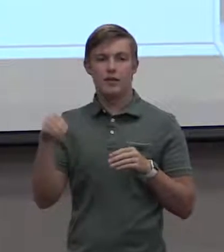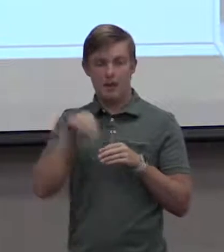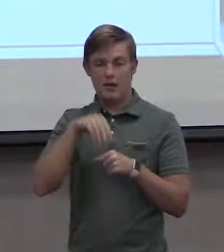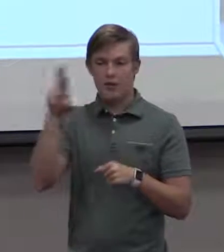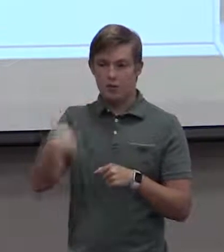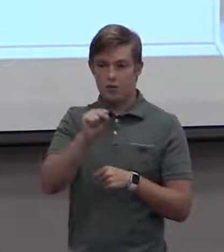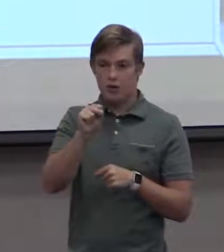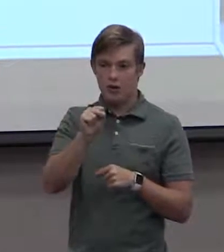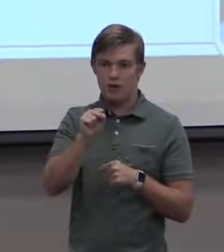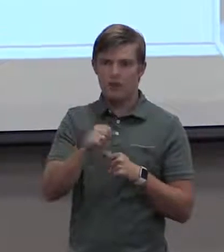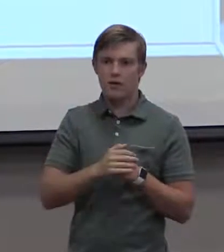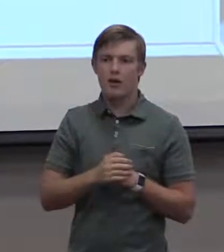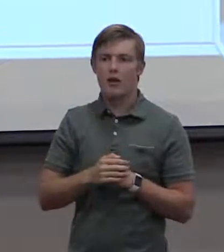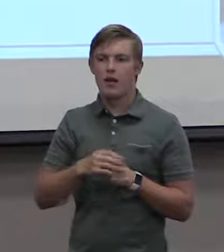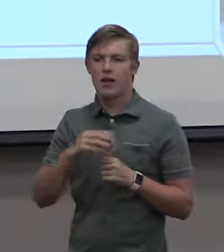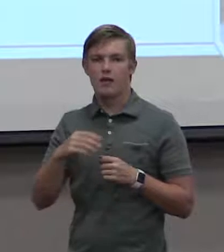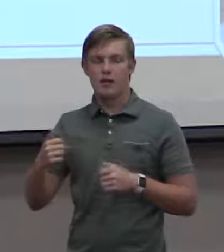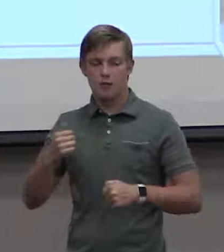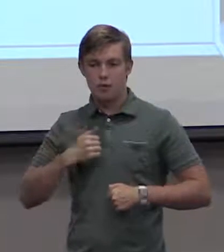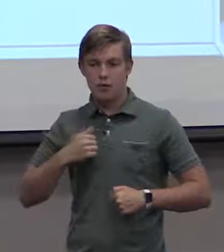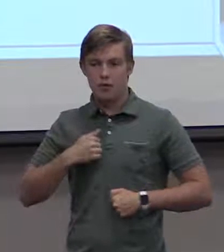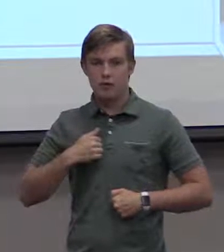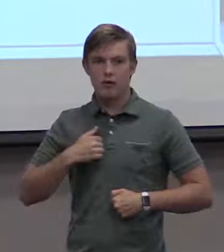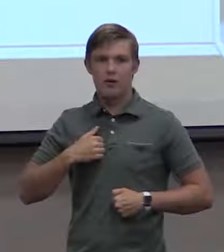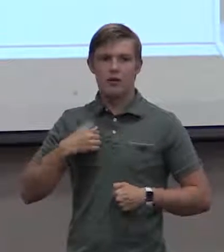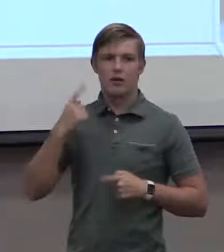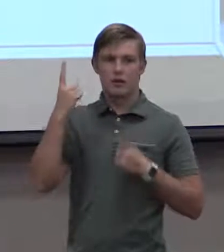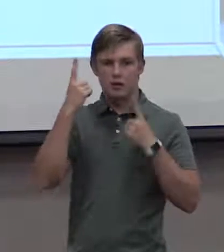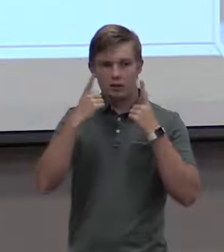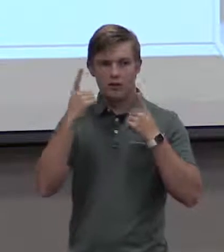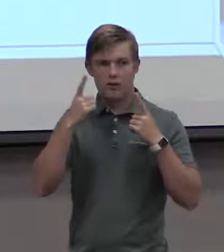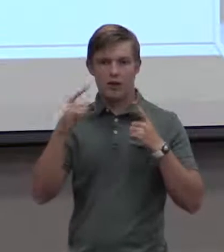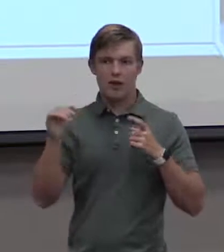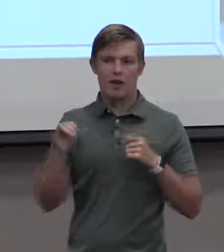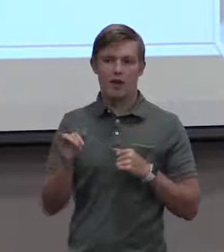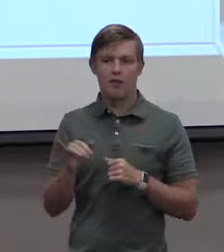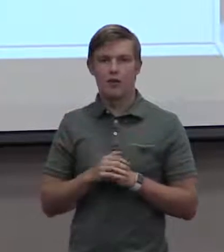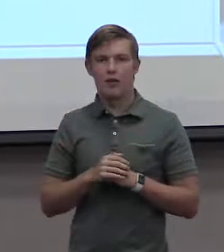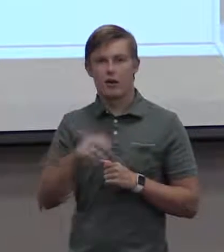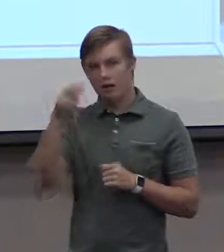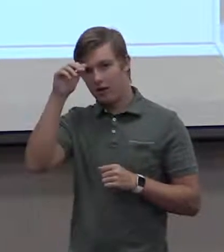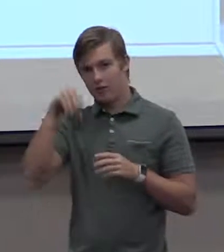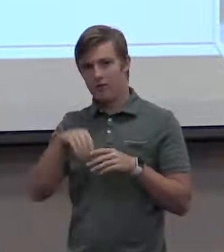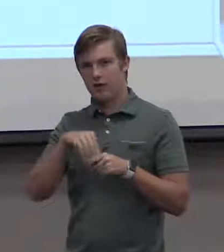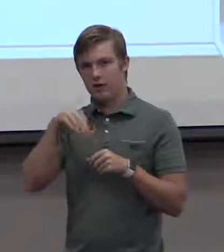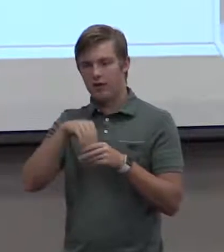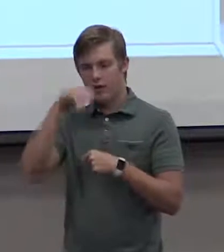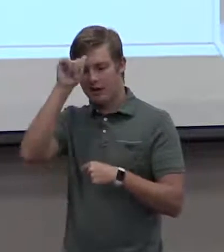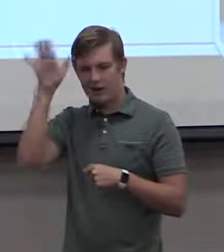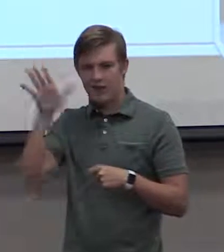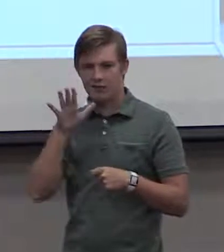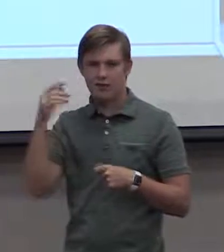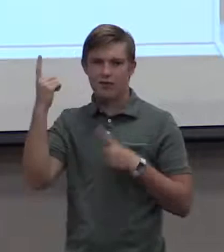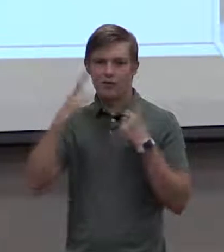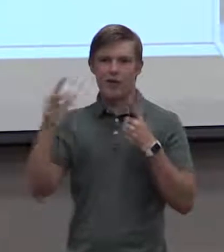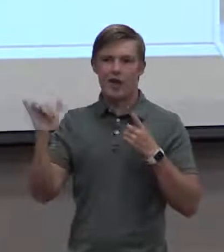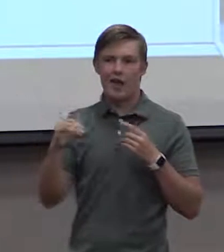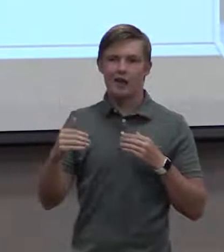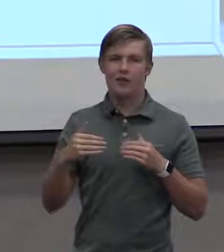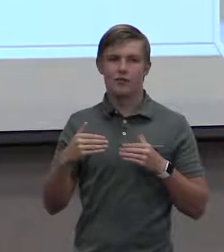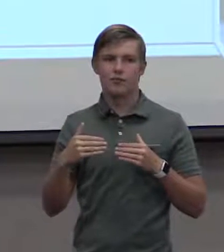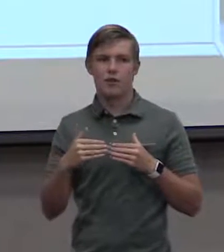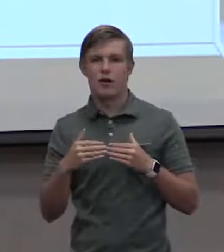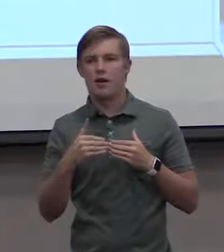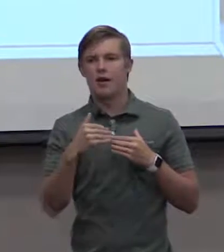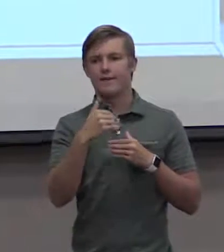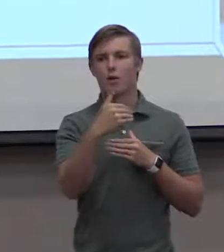and the military even considers being stationed in Alaska like a foreign station because it is so far removed. So it's part of the United